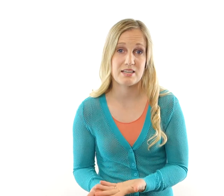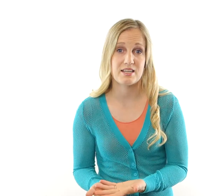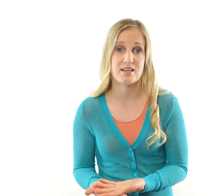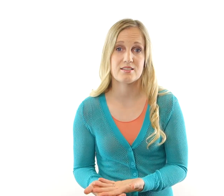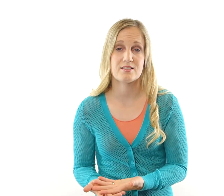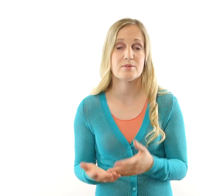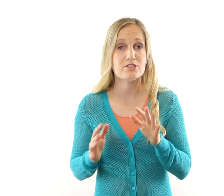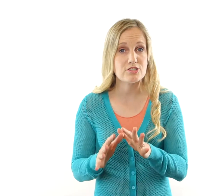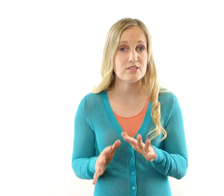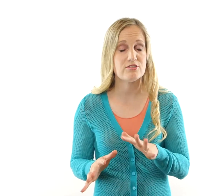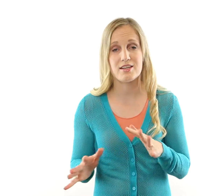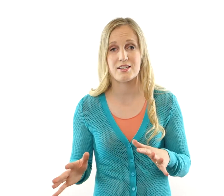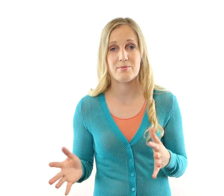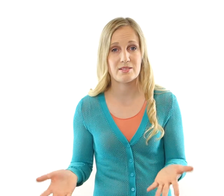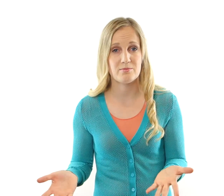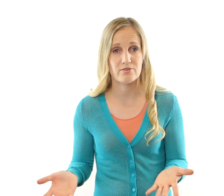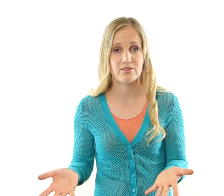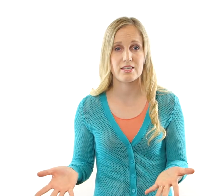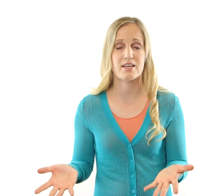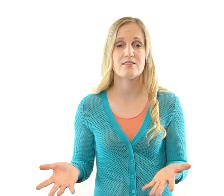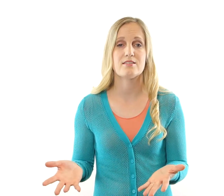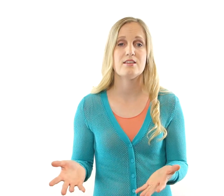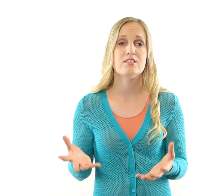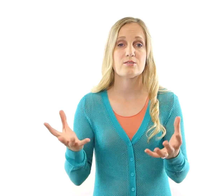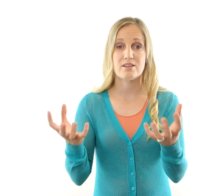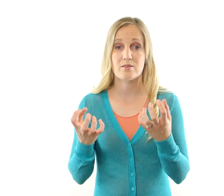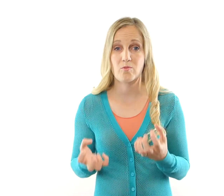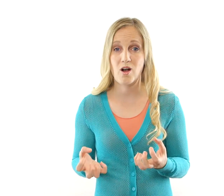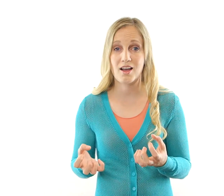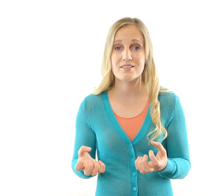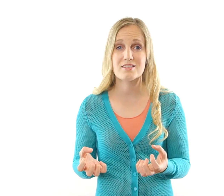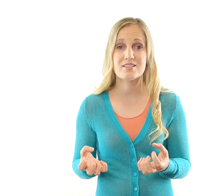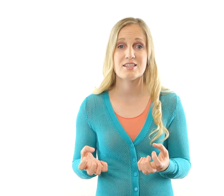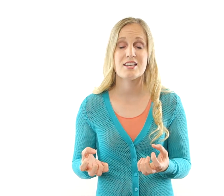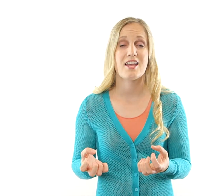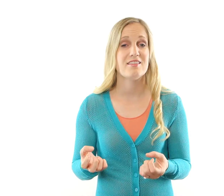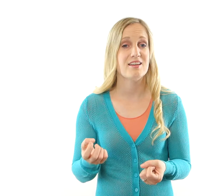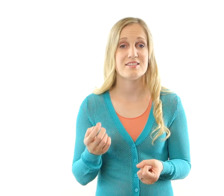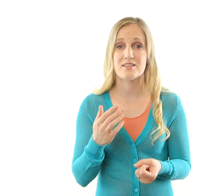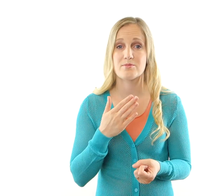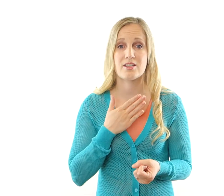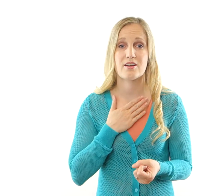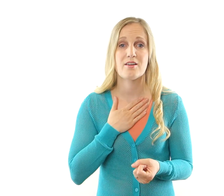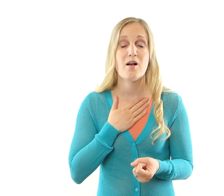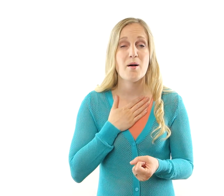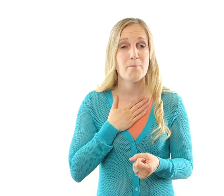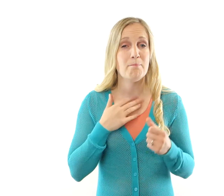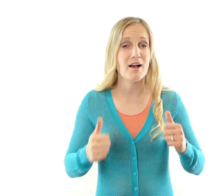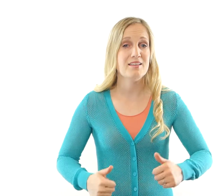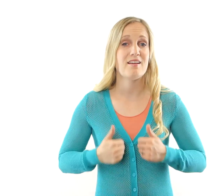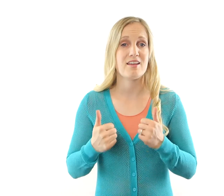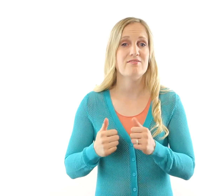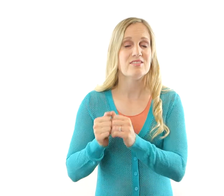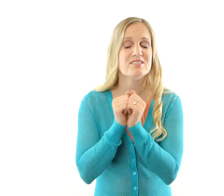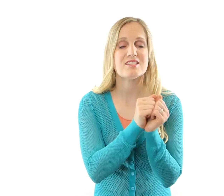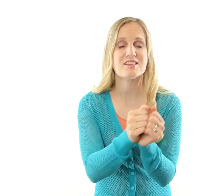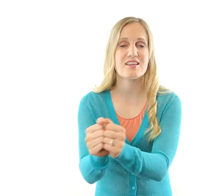meaning is, but still trying to keep it simple for the kids. So I did want, and then I skipped share, my life